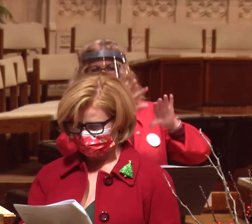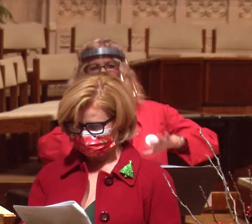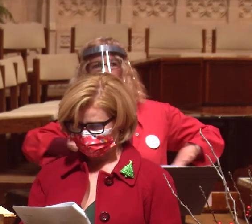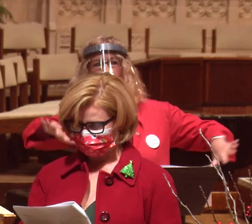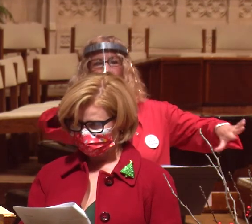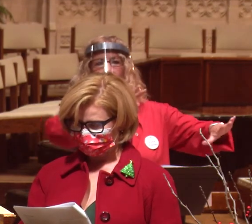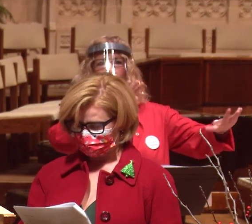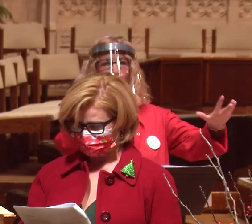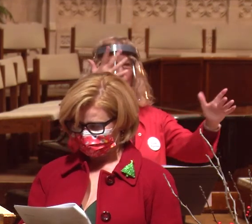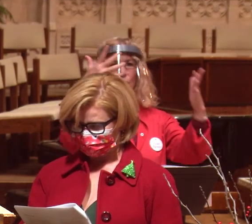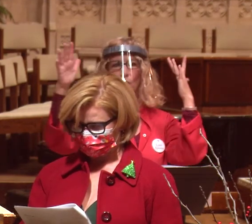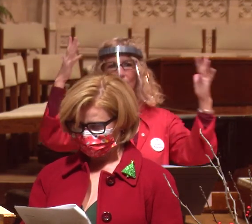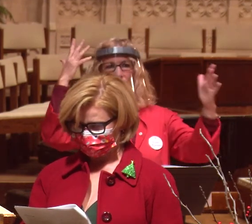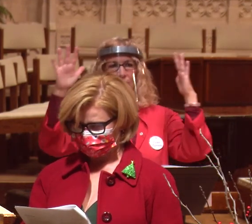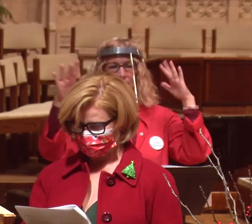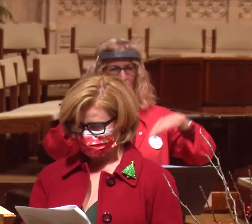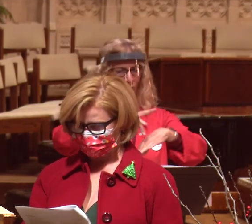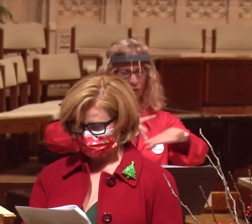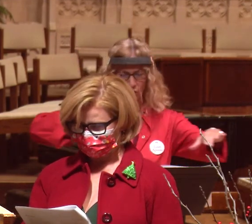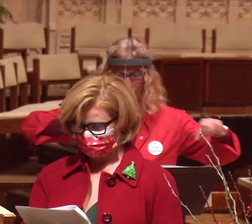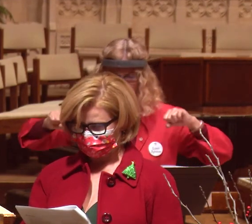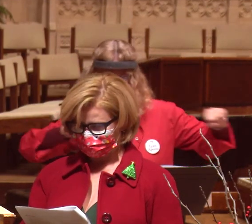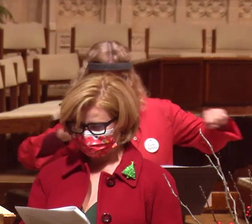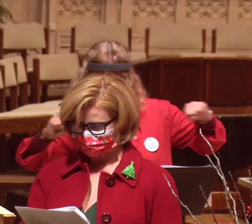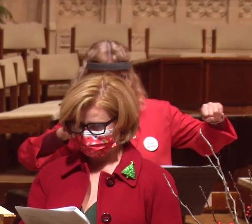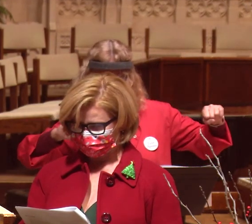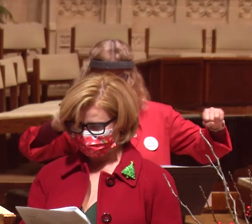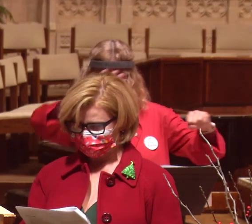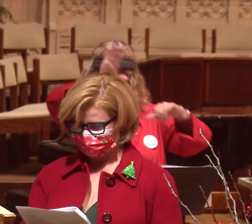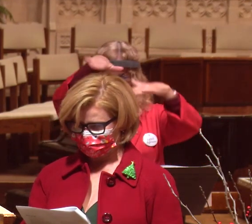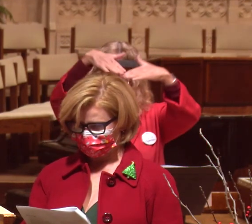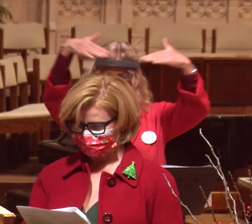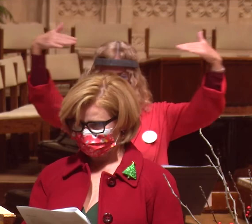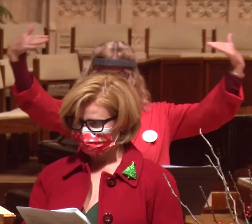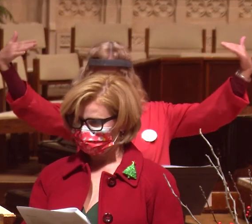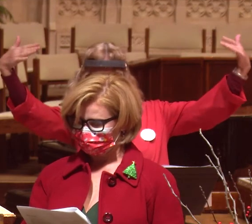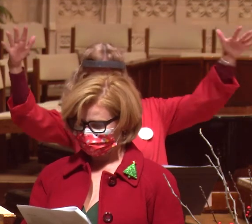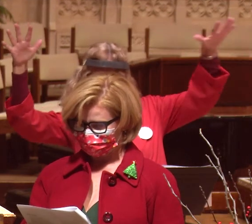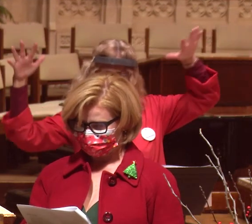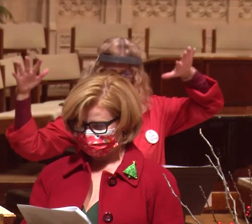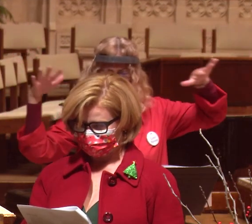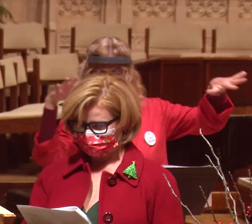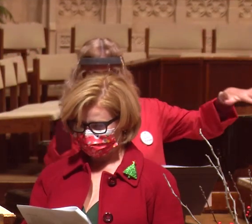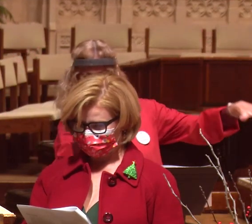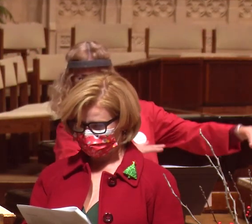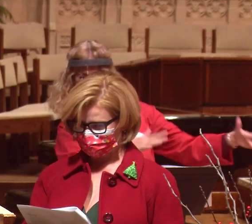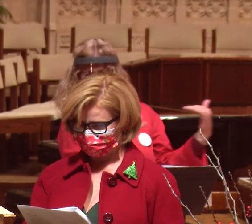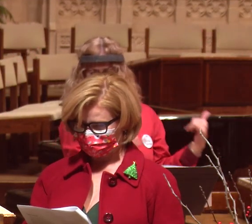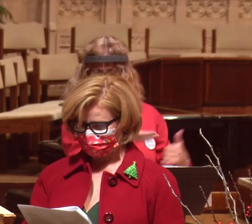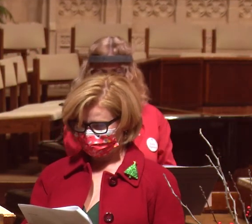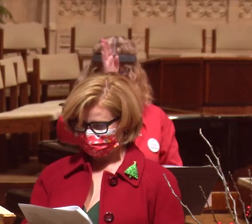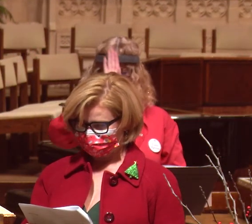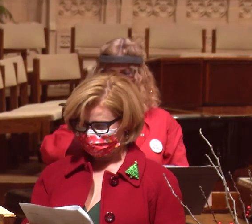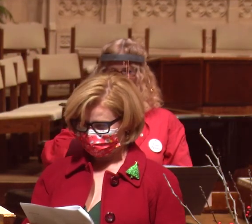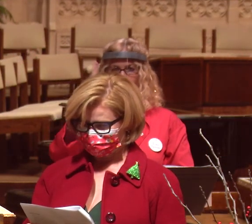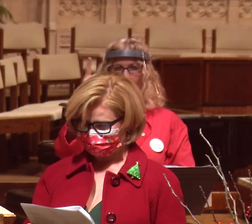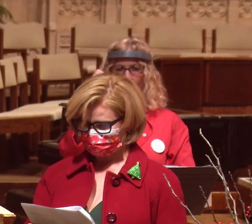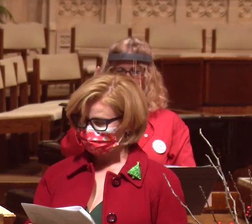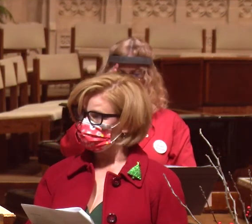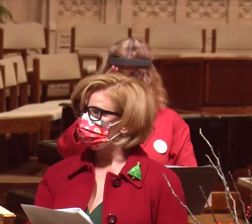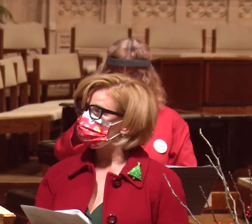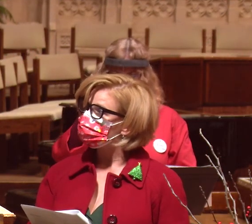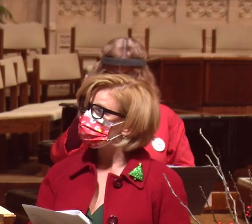shook, even the heavens poured down, at the presence of God, the one of Sinai, at the presence of